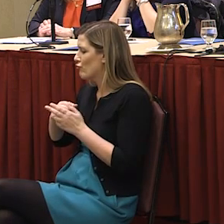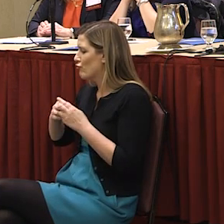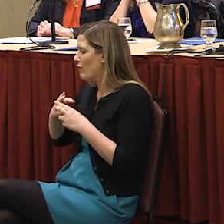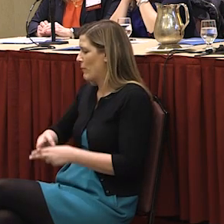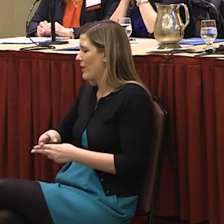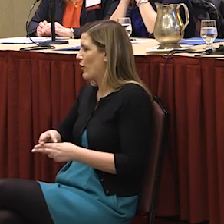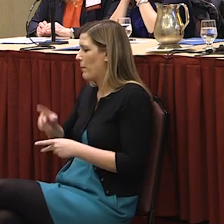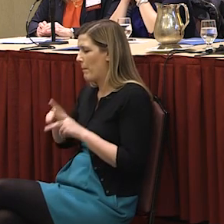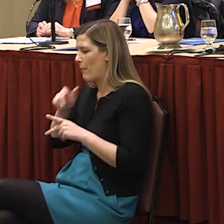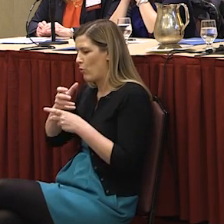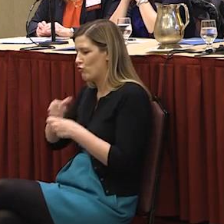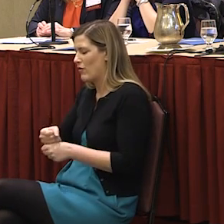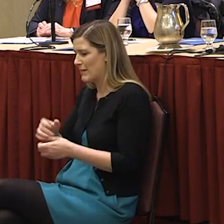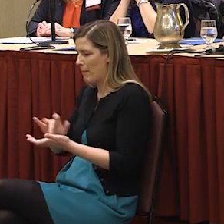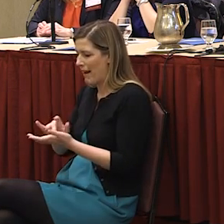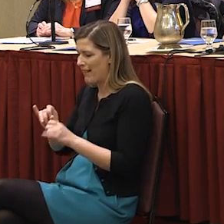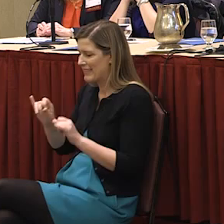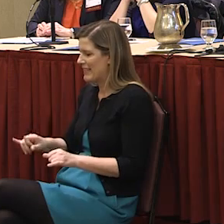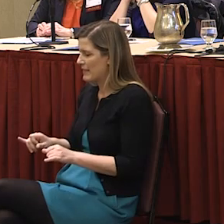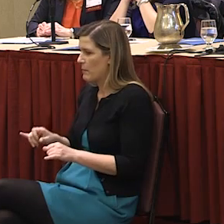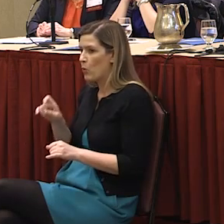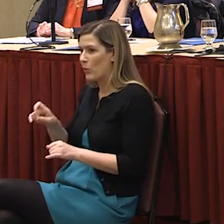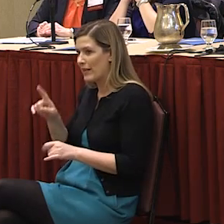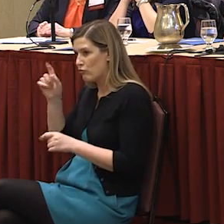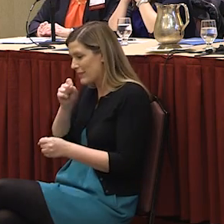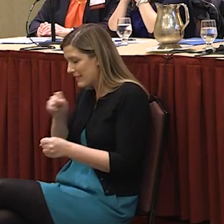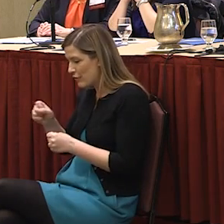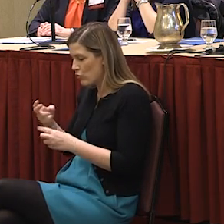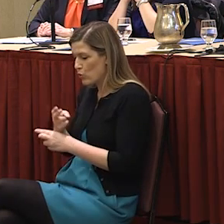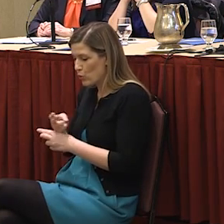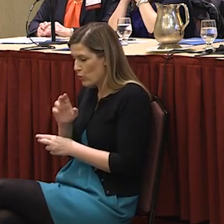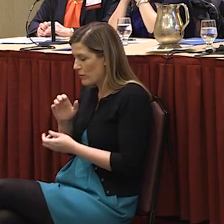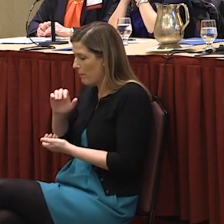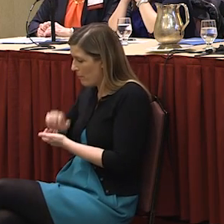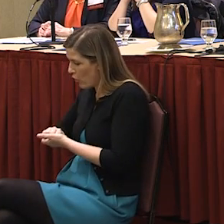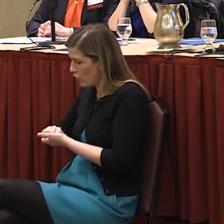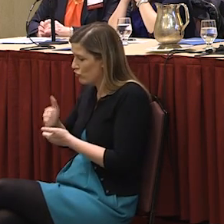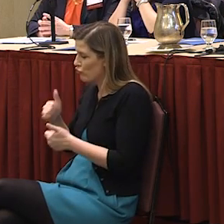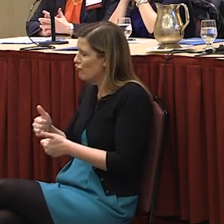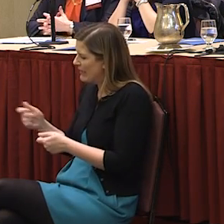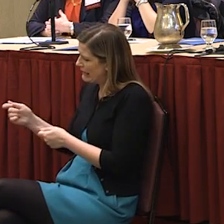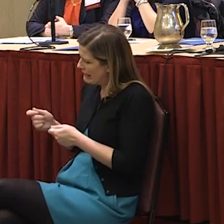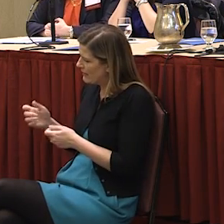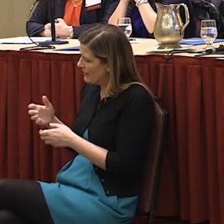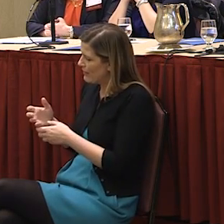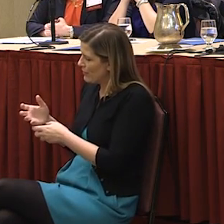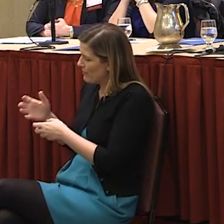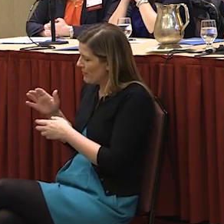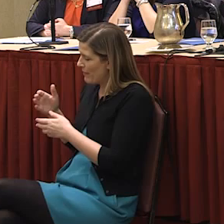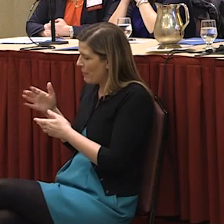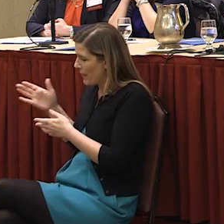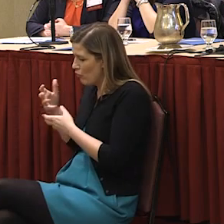the whole mistrust of the medical system. We really need to strategically utilize our partners and gaining that trust and working with them